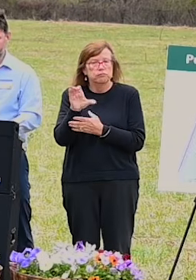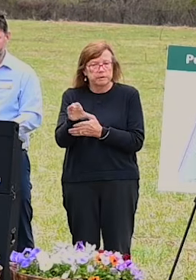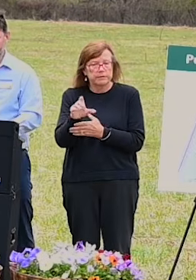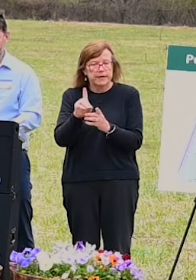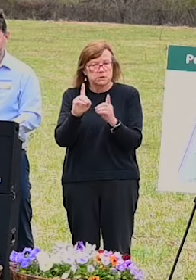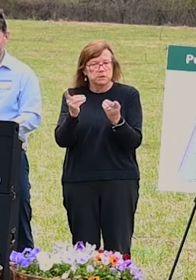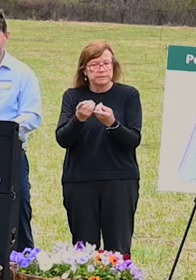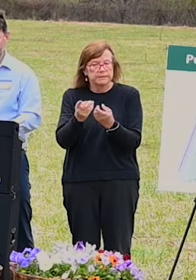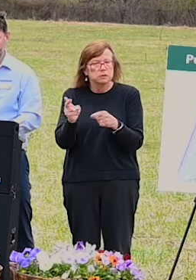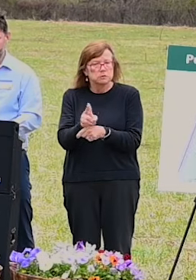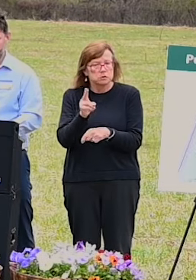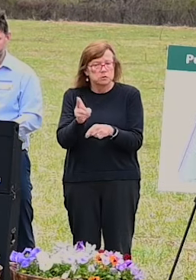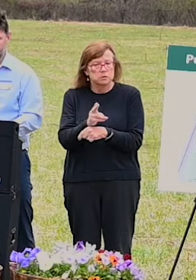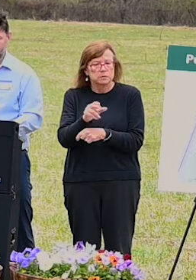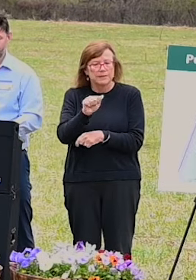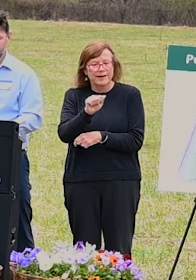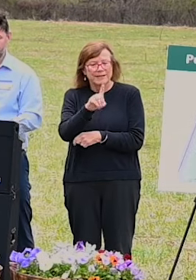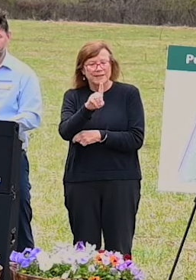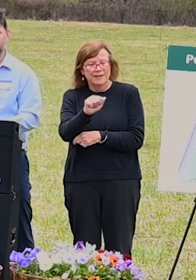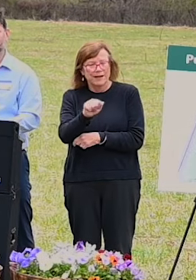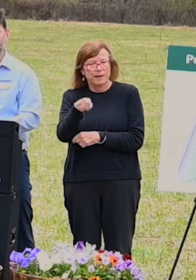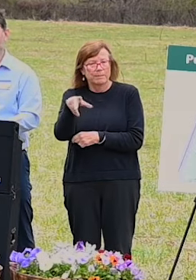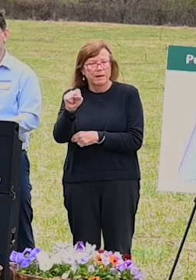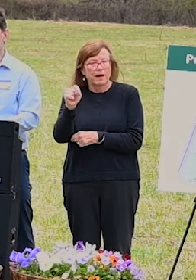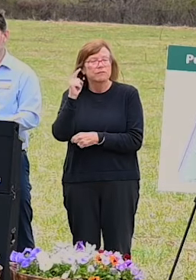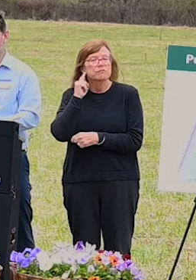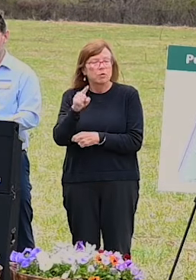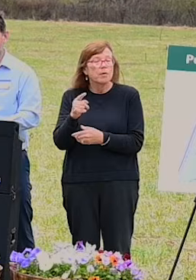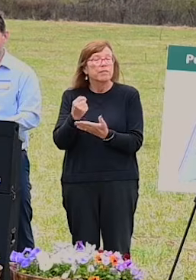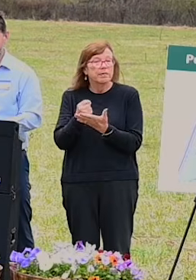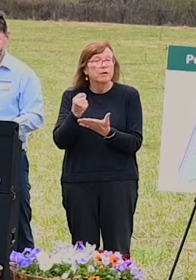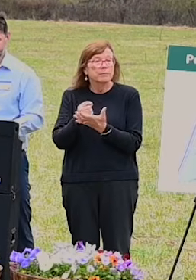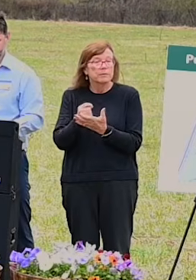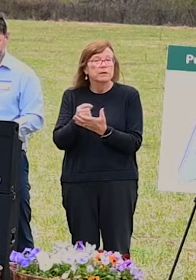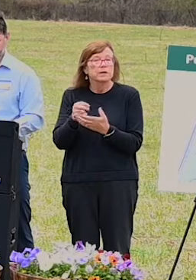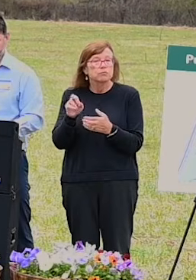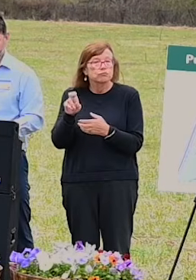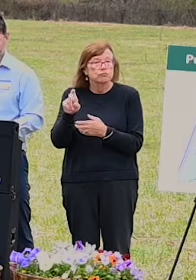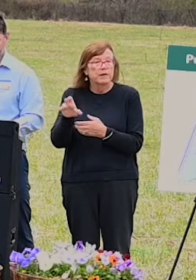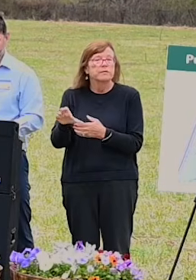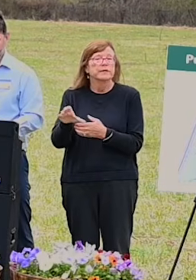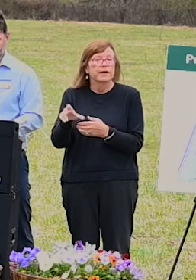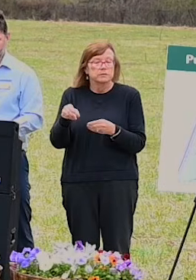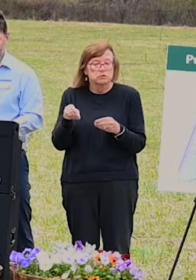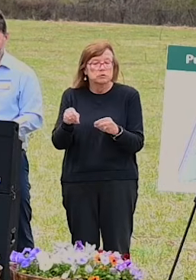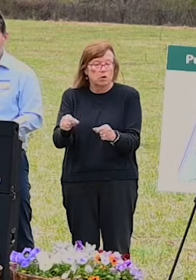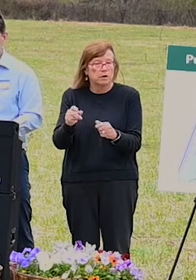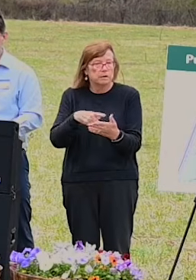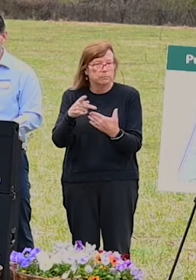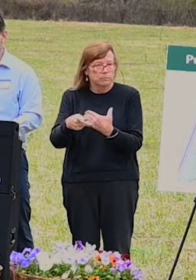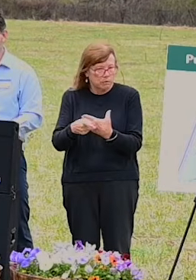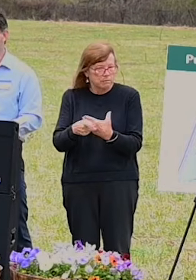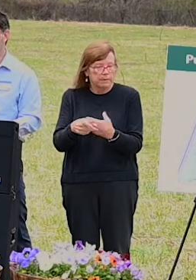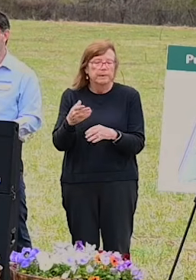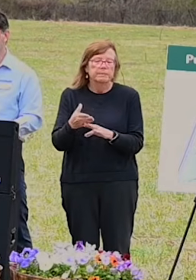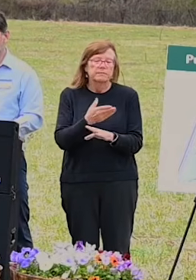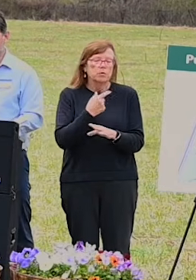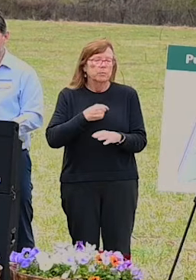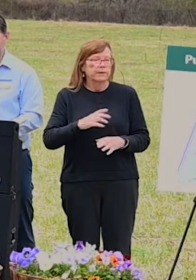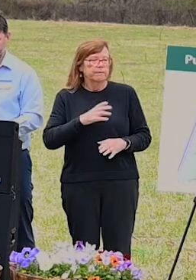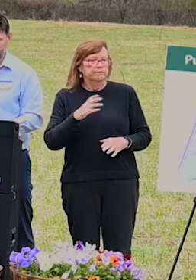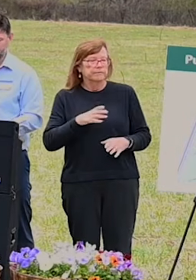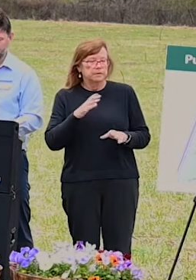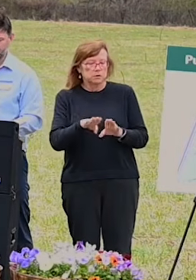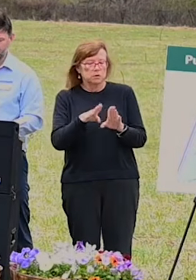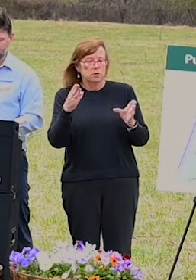to utilize an ADA plot for therapeutic recreational programming. Before officially breaking ground, I want to